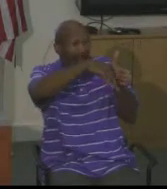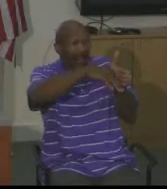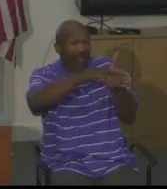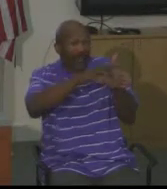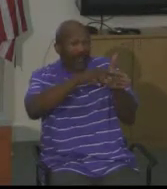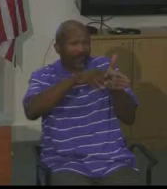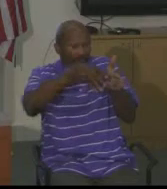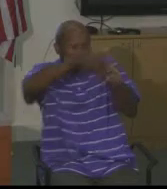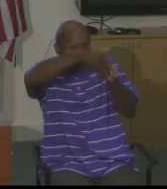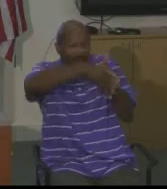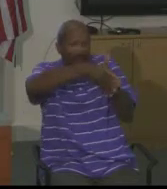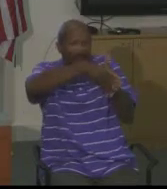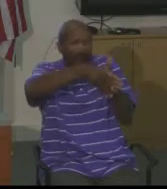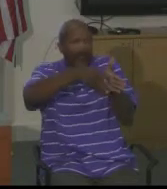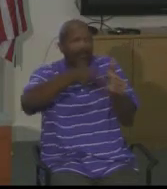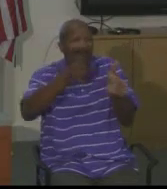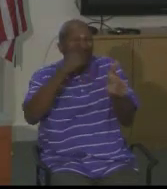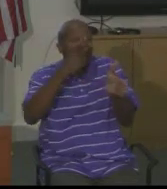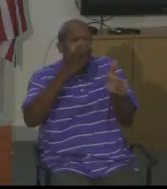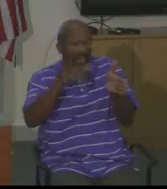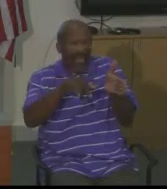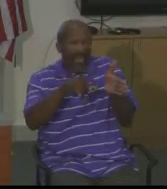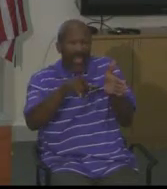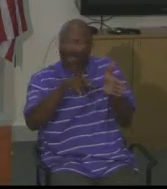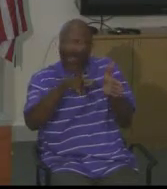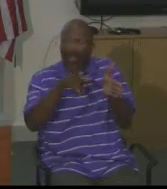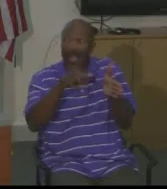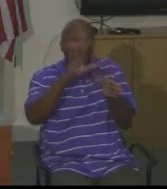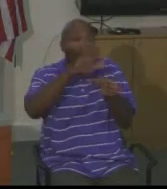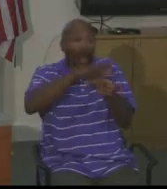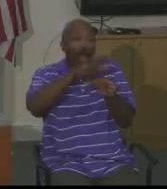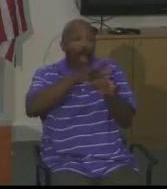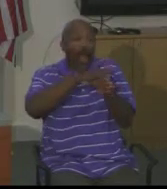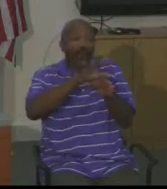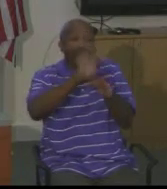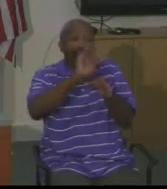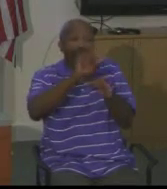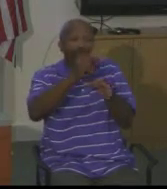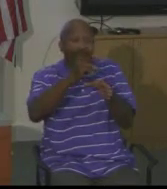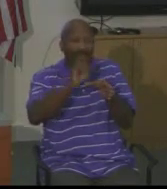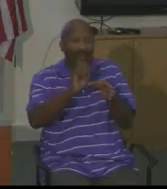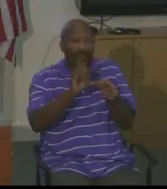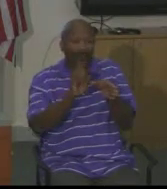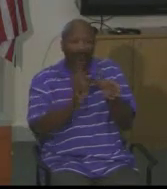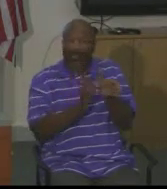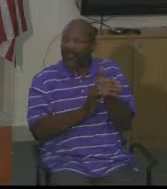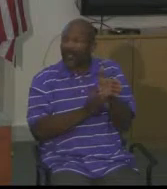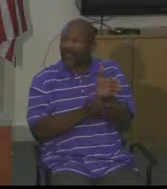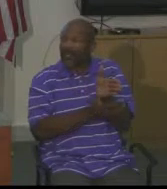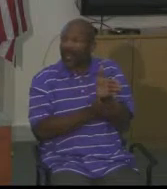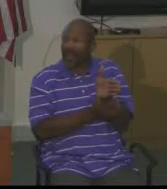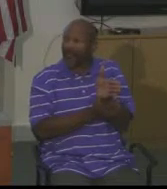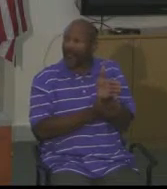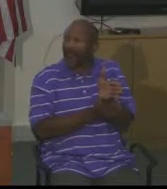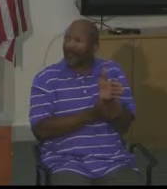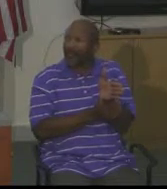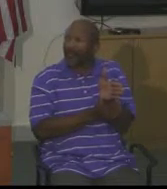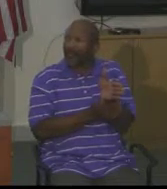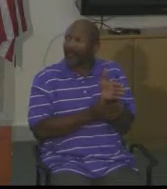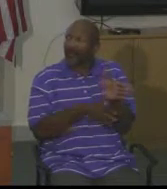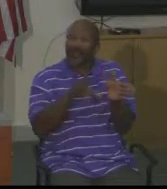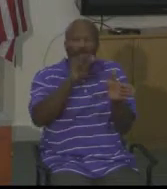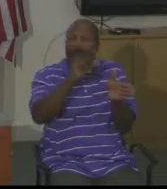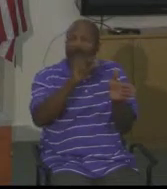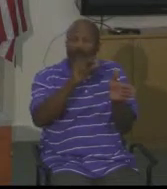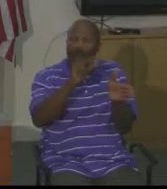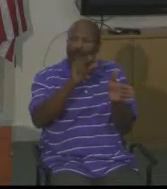PCB, and then you'll see metal directly on the edge of the card. It's not the slot.